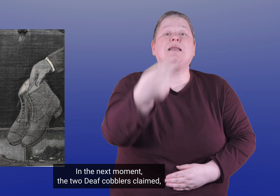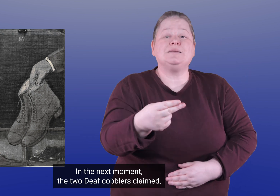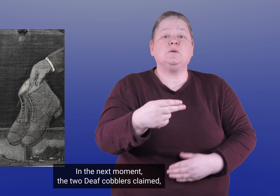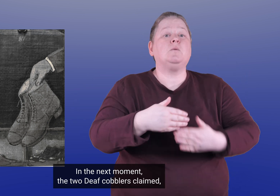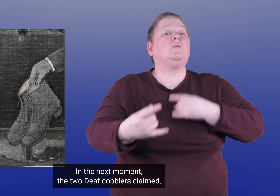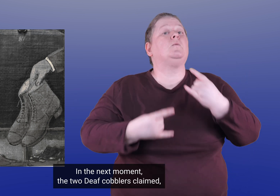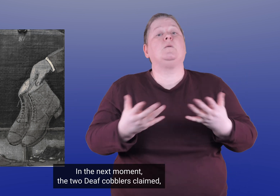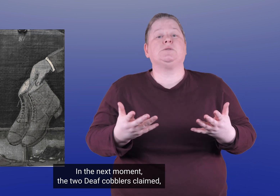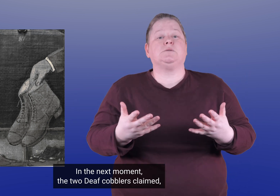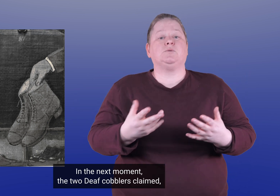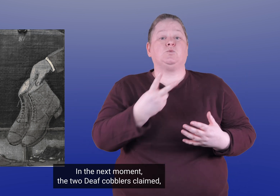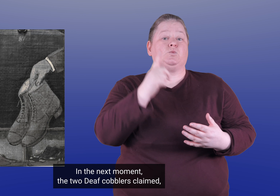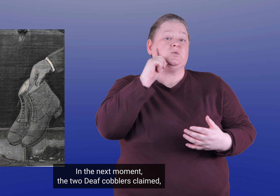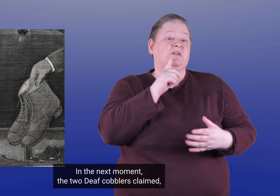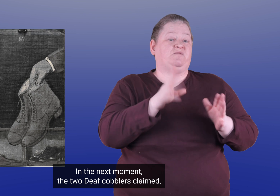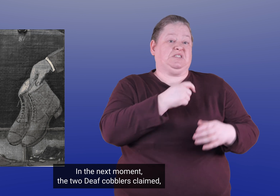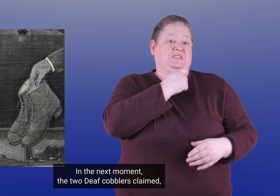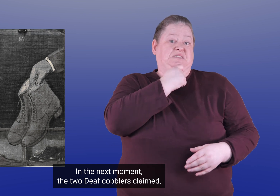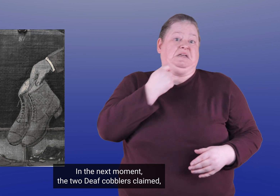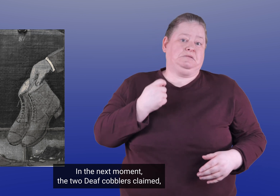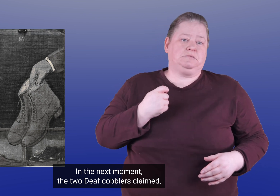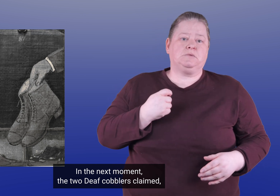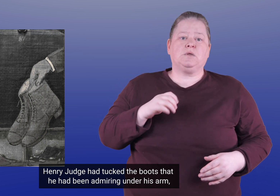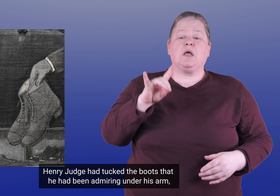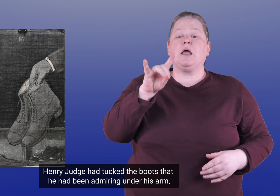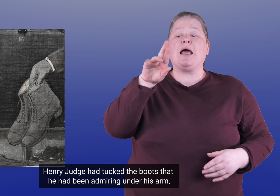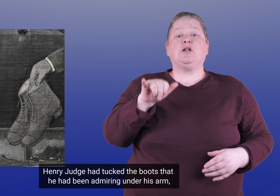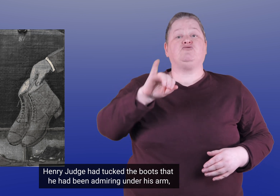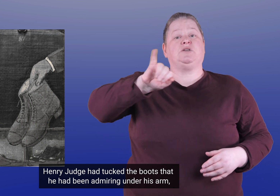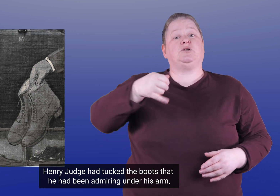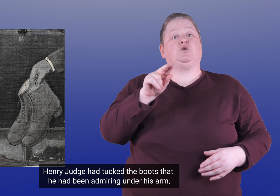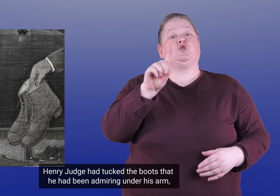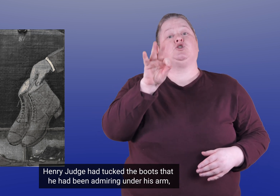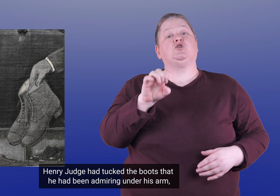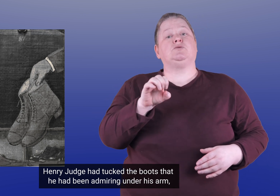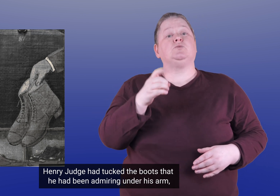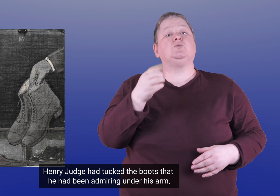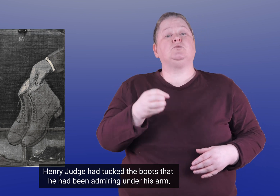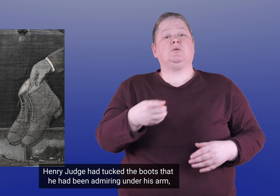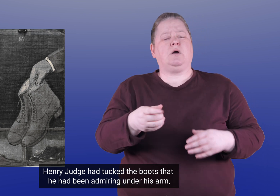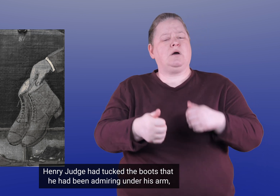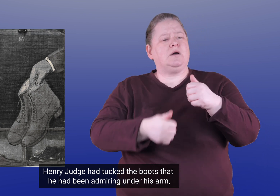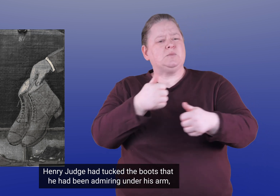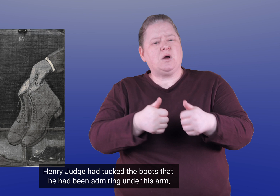In the next moment, the two deaf cobblers claimed Henry Judge had tucked the boots that he'd been